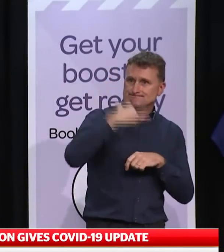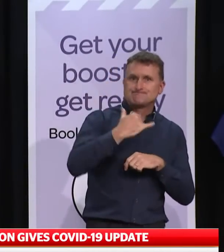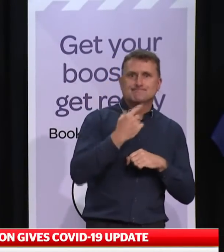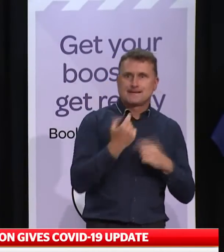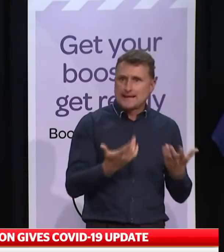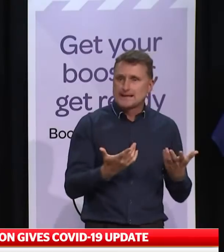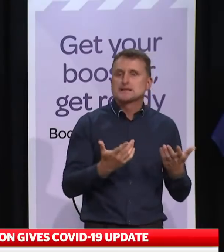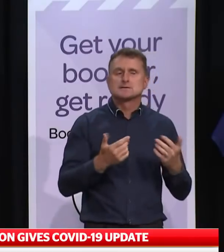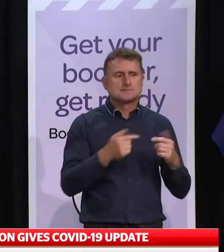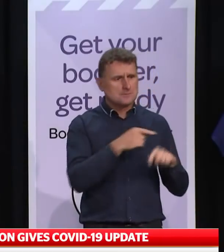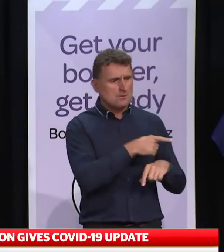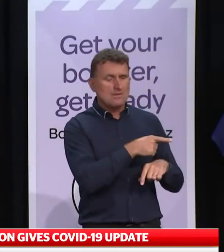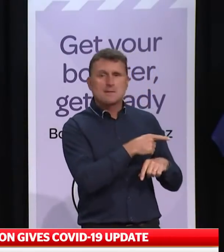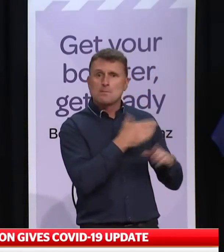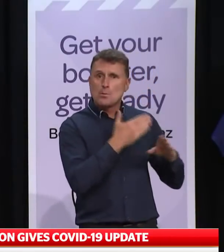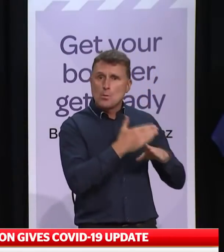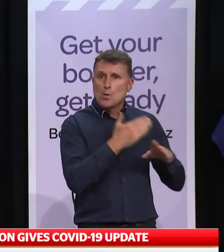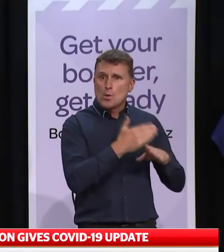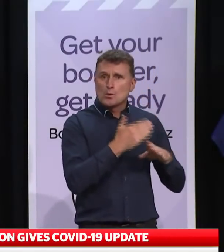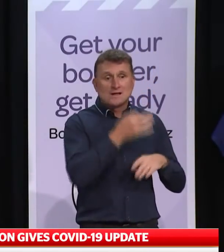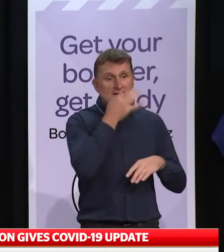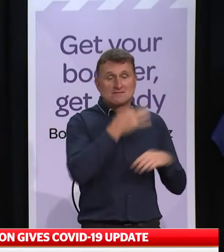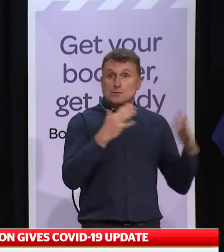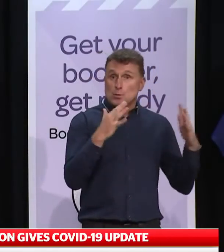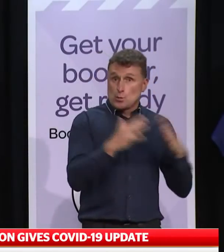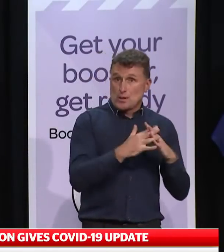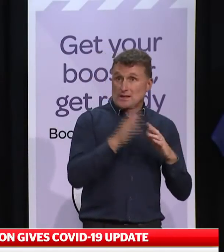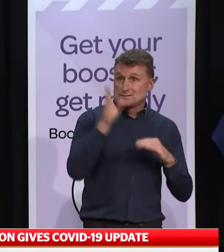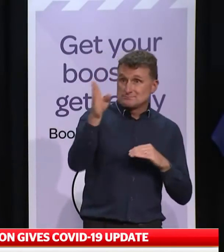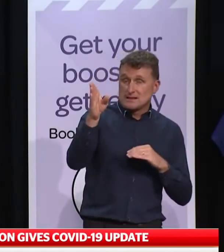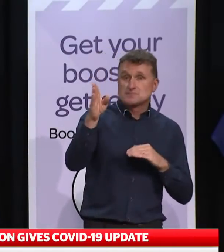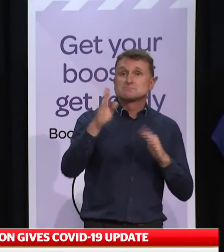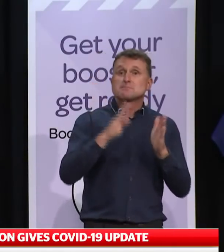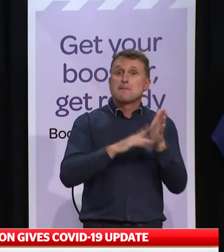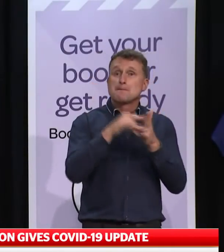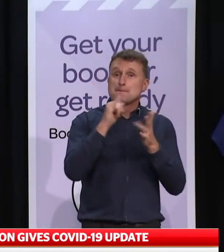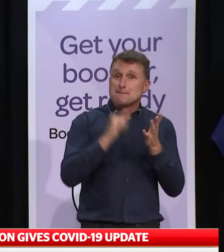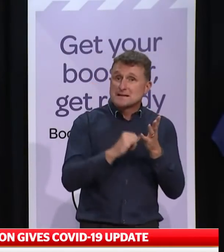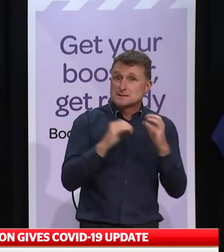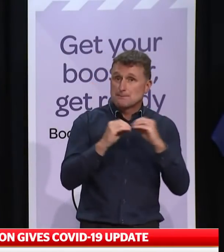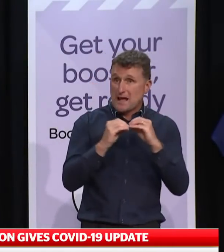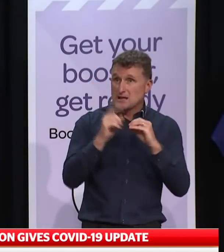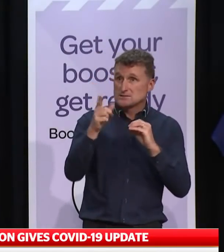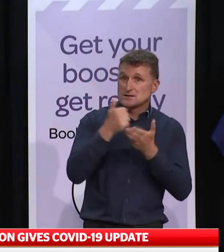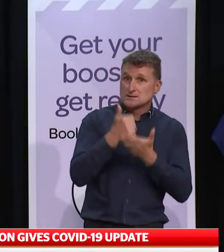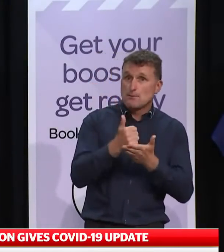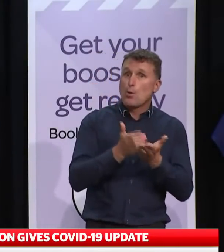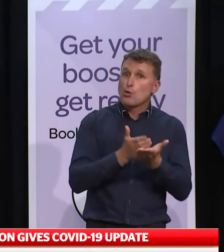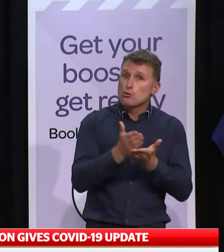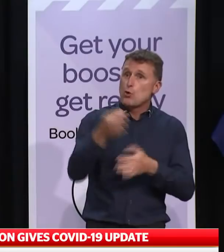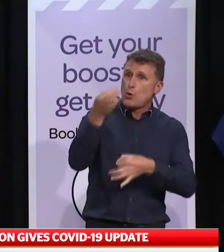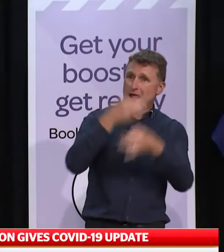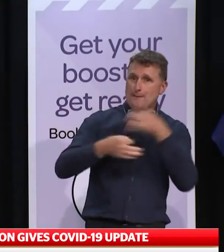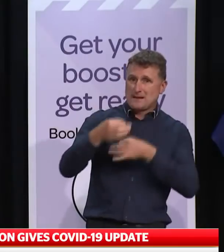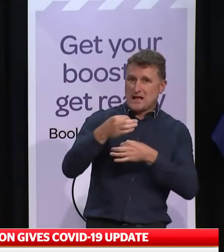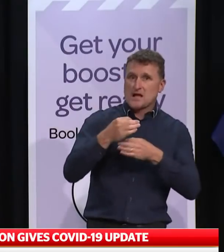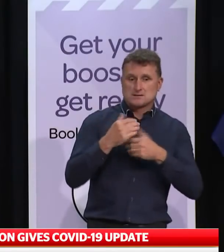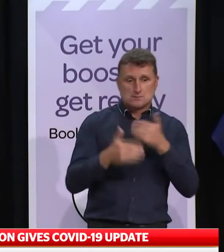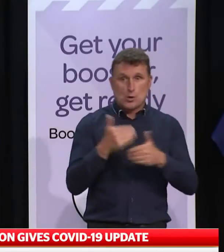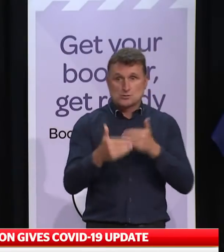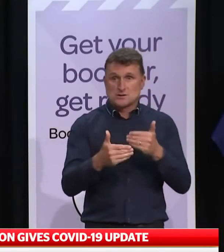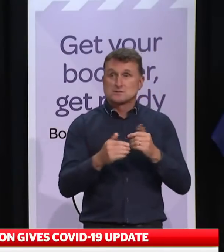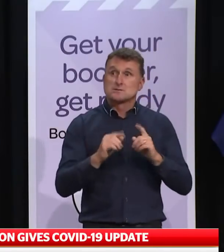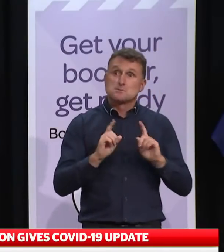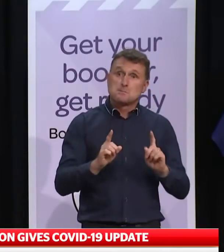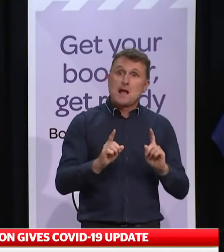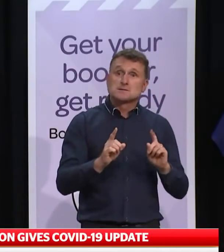they have been doing over the last couple of weeks to support Ms Ballas through the application process. And in each circumstances,